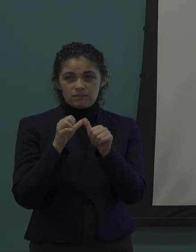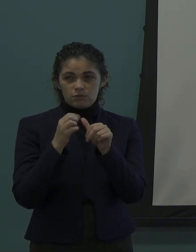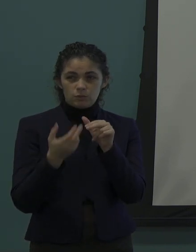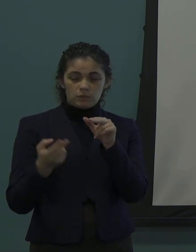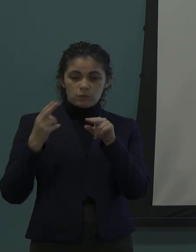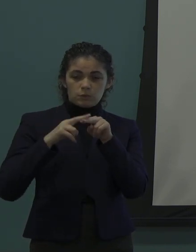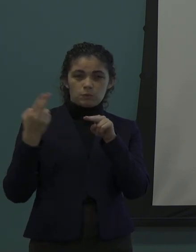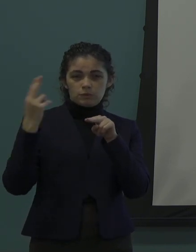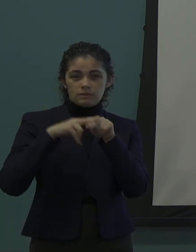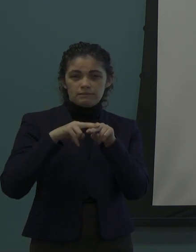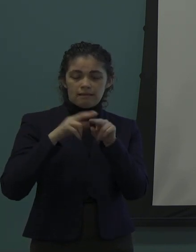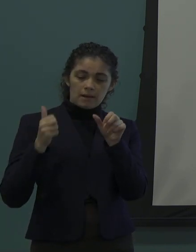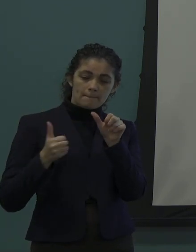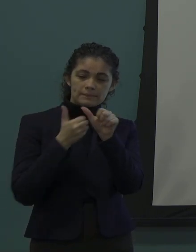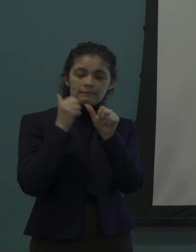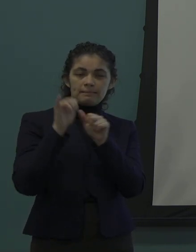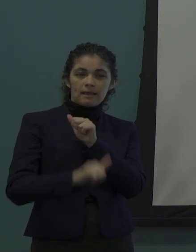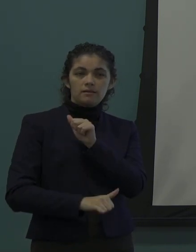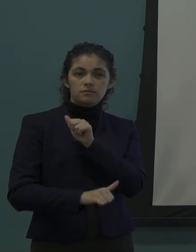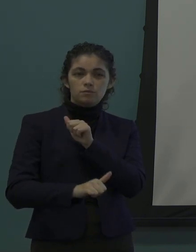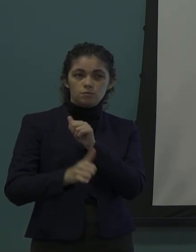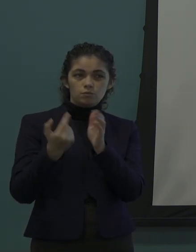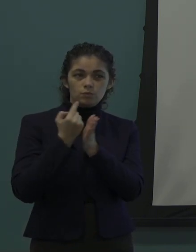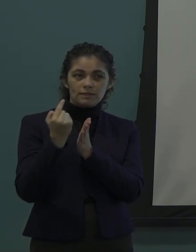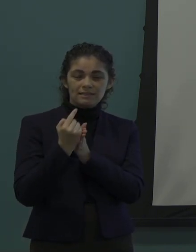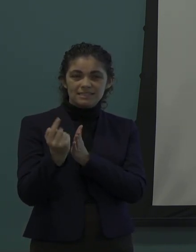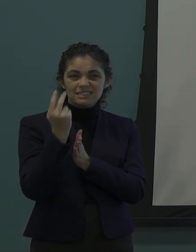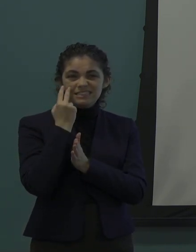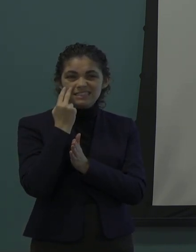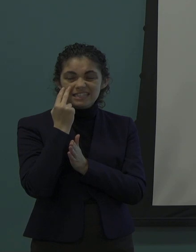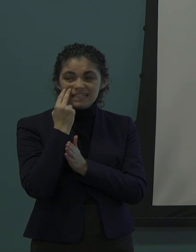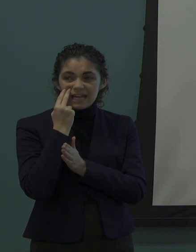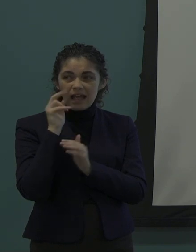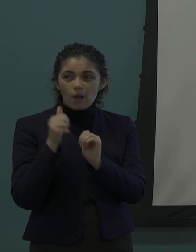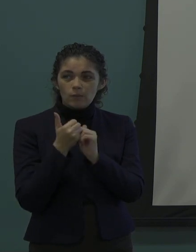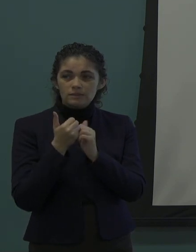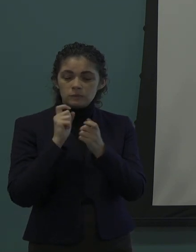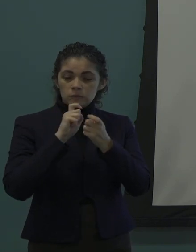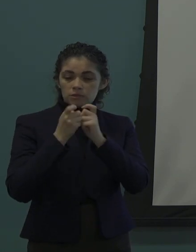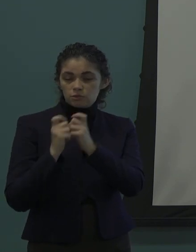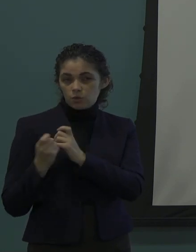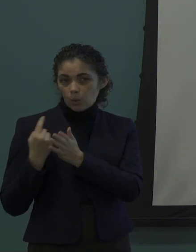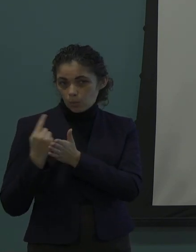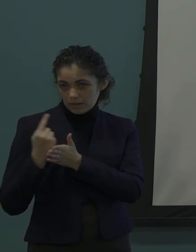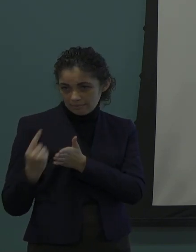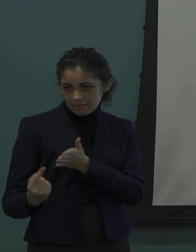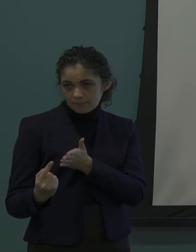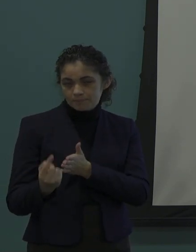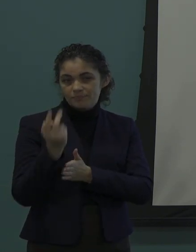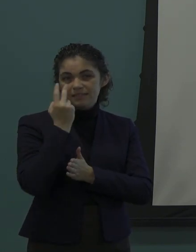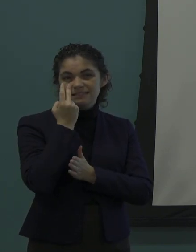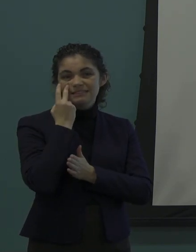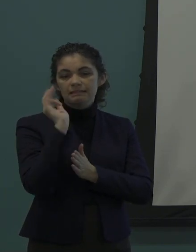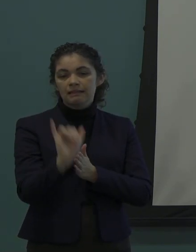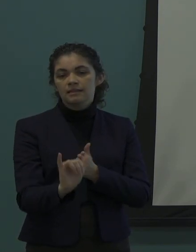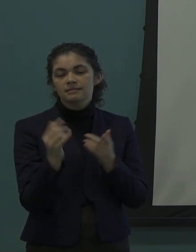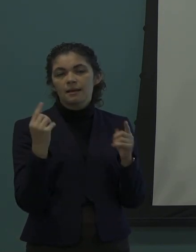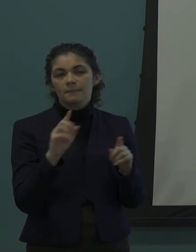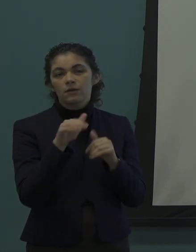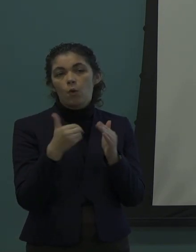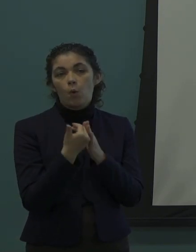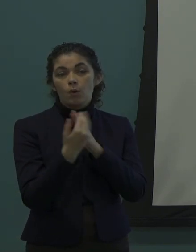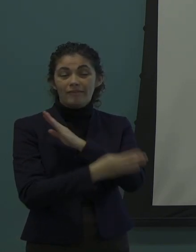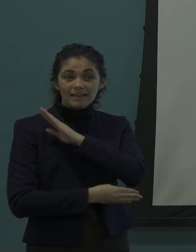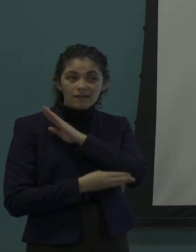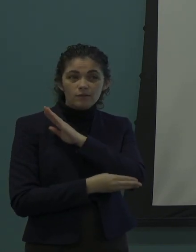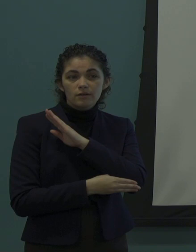this each week, and you'll be able to see as this progresses over the weeks. You'll see that we have cases across the entire